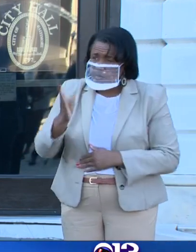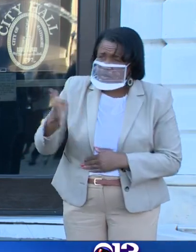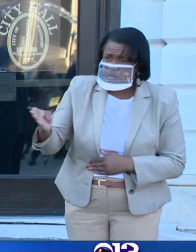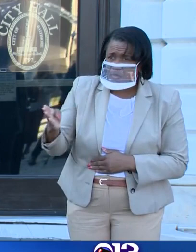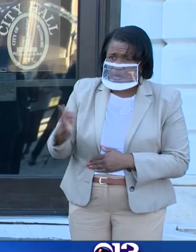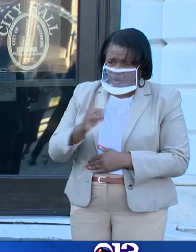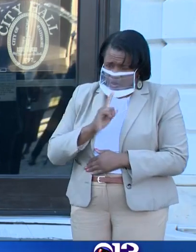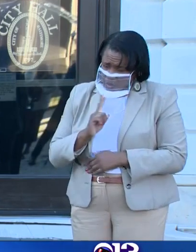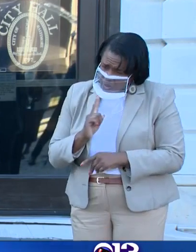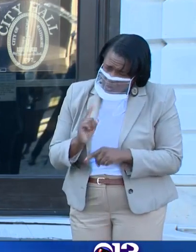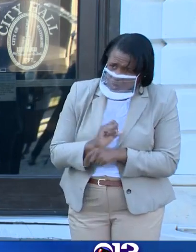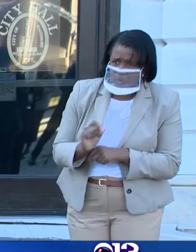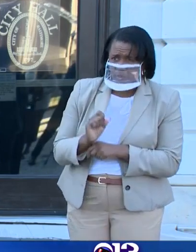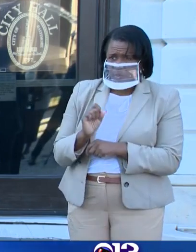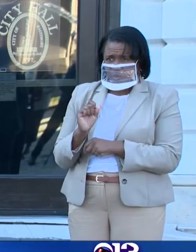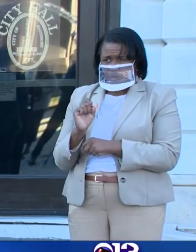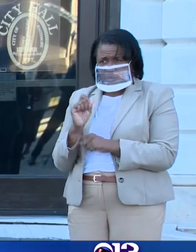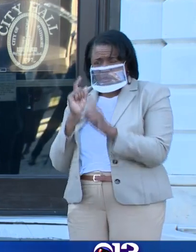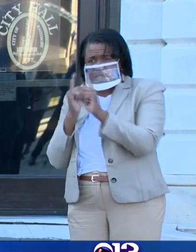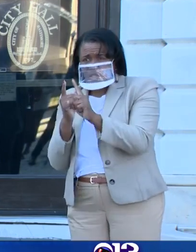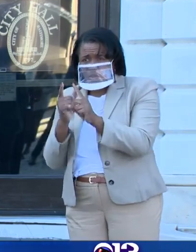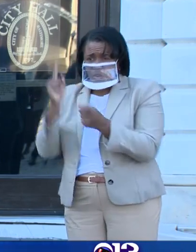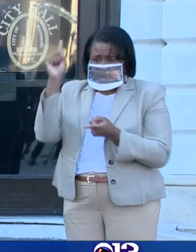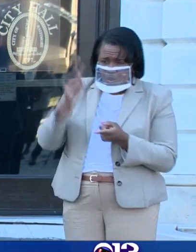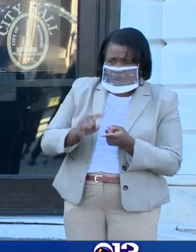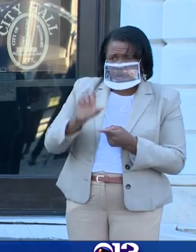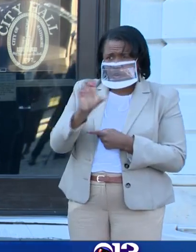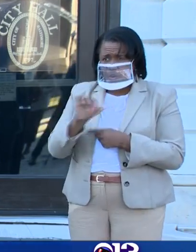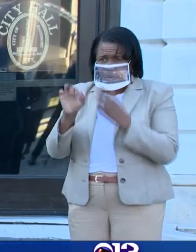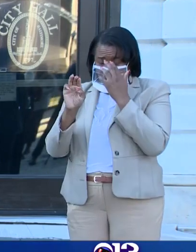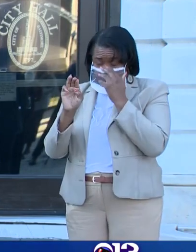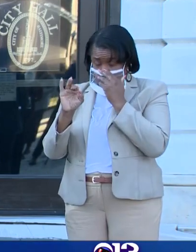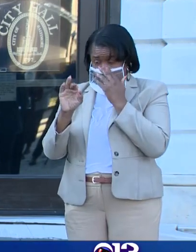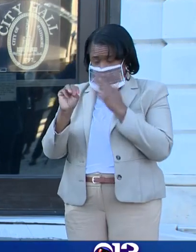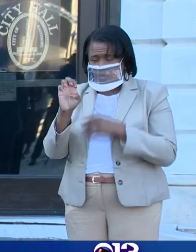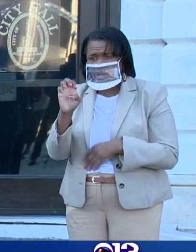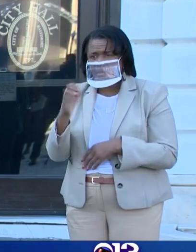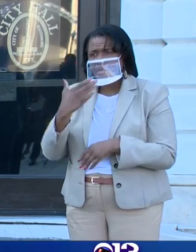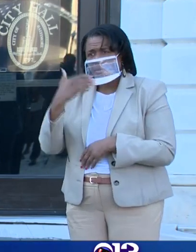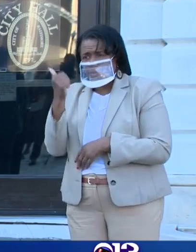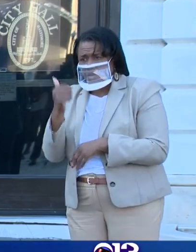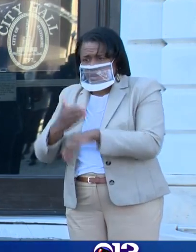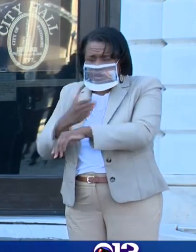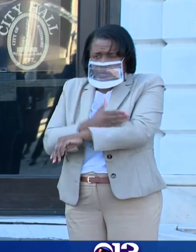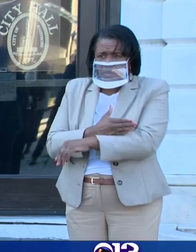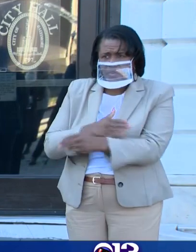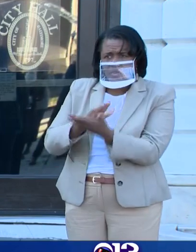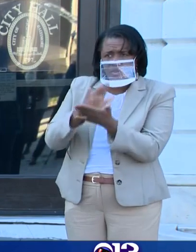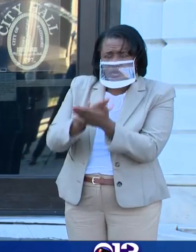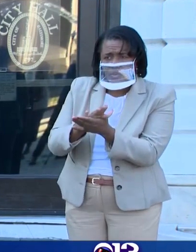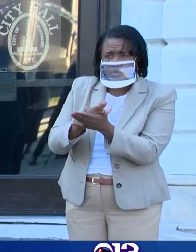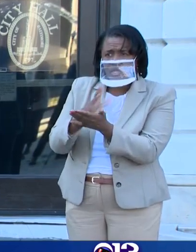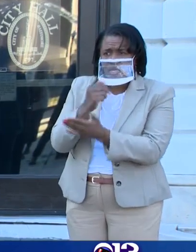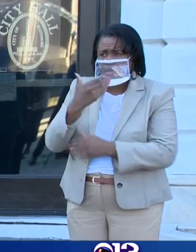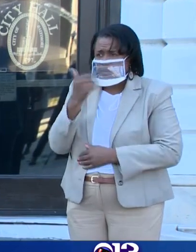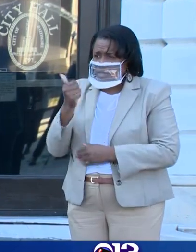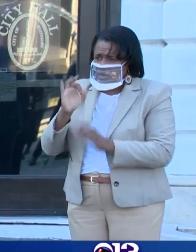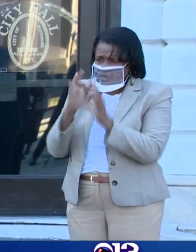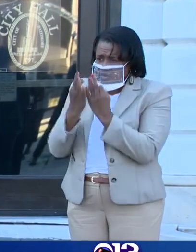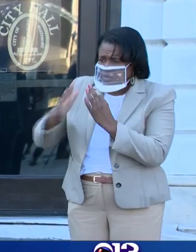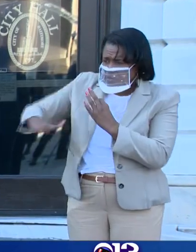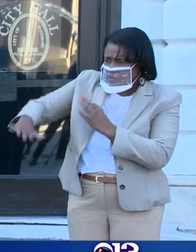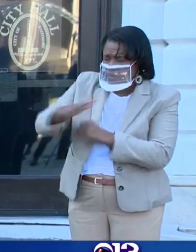true potential of lowering crime, better schools, and stronger neighborhoods. I want to ensure that